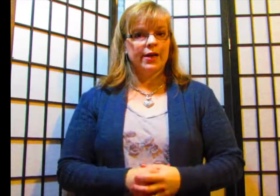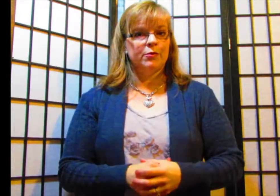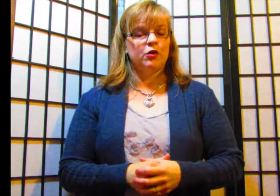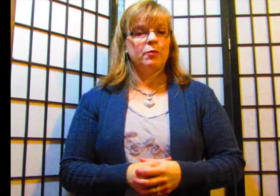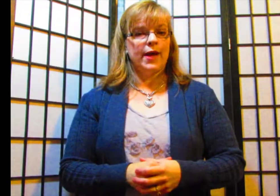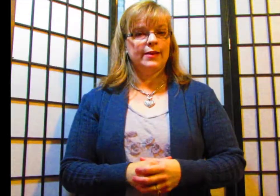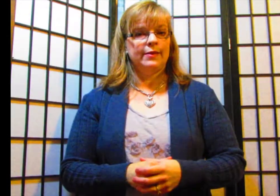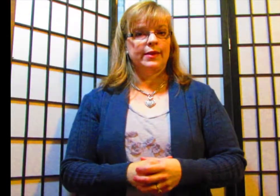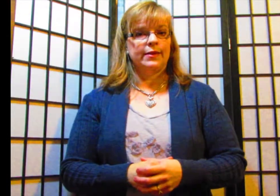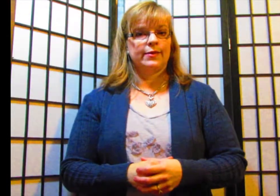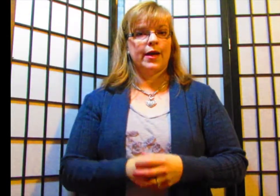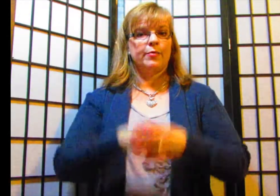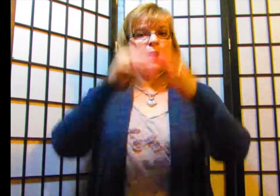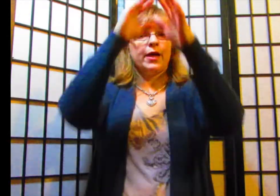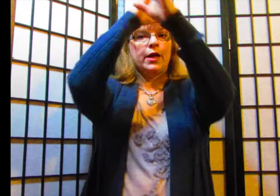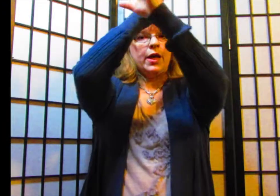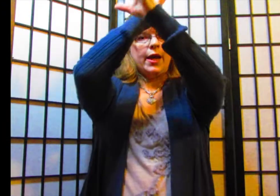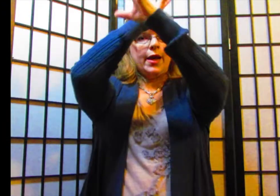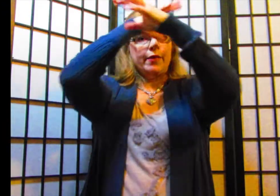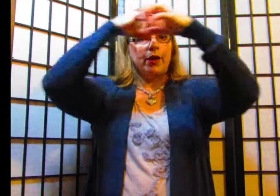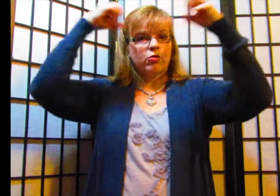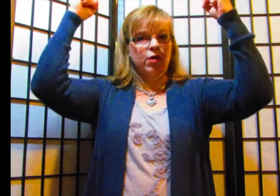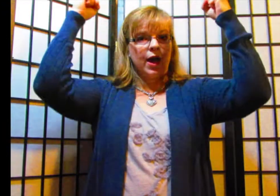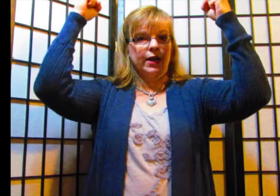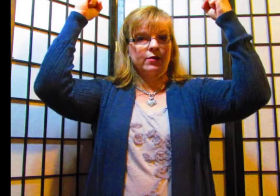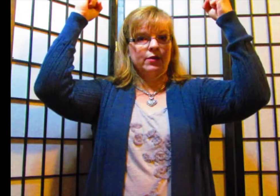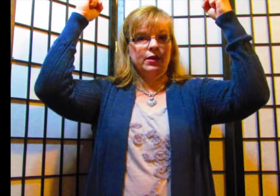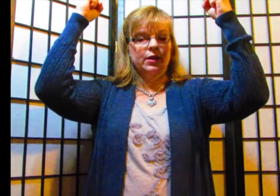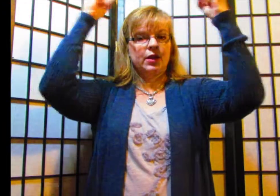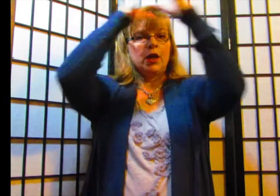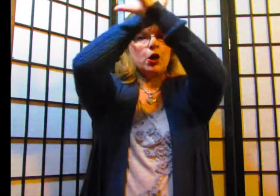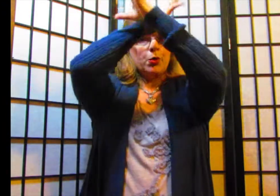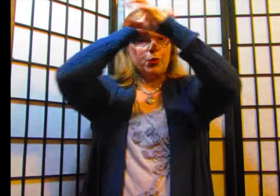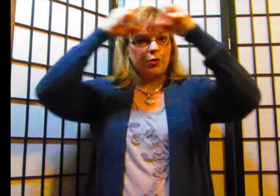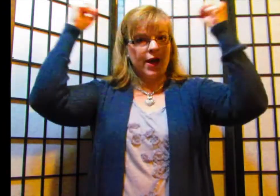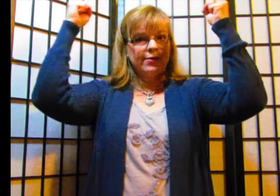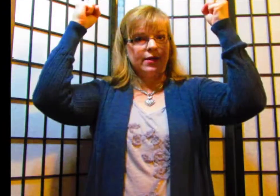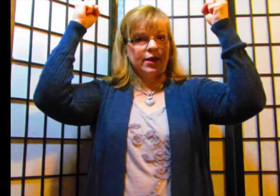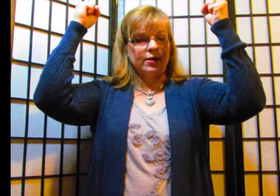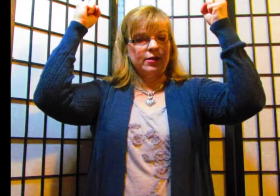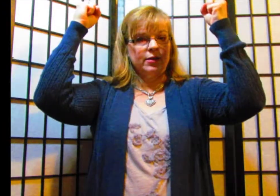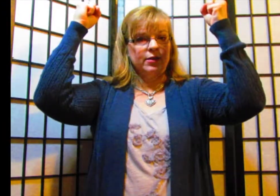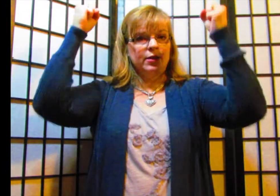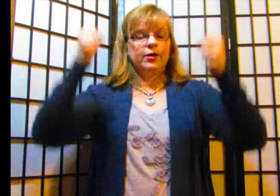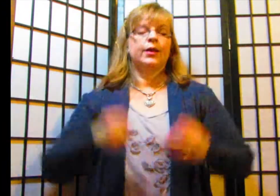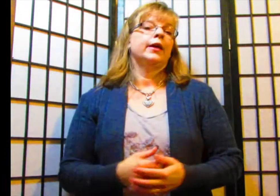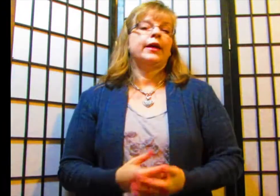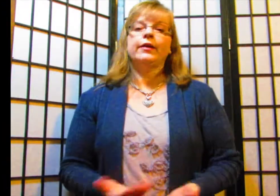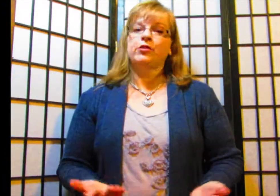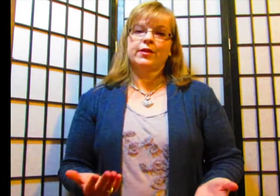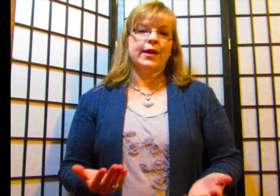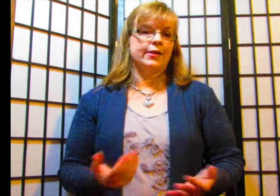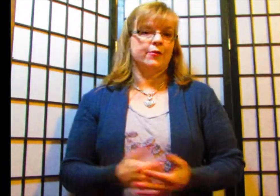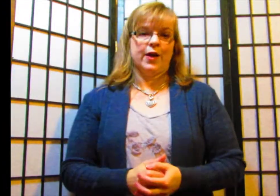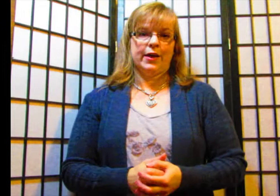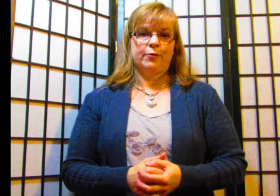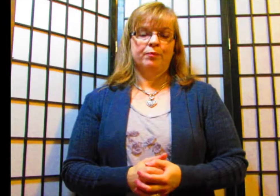Sometimes you may see this sign made and they cross. President. Either sign is fine.